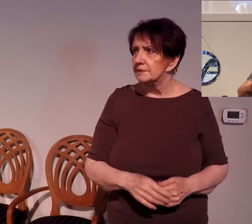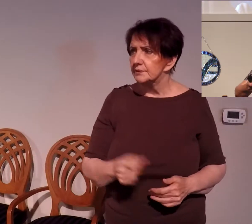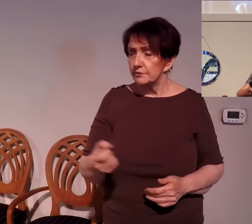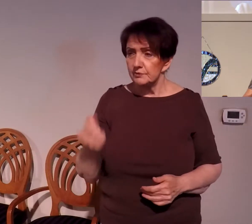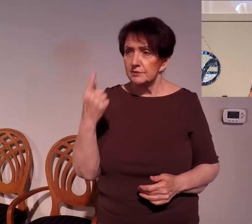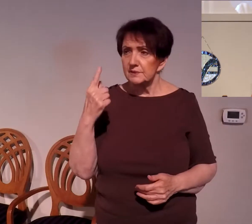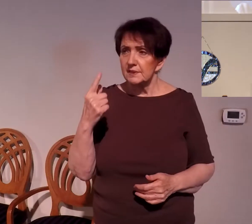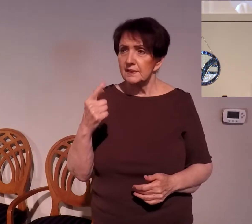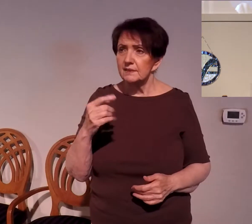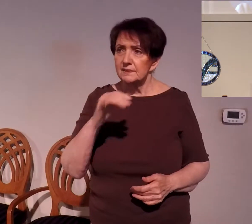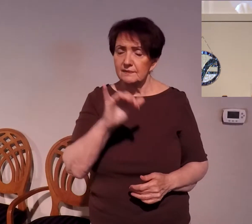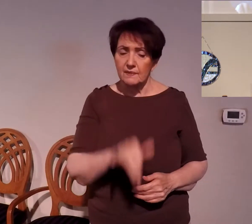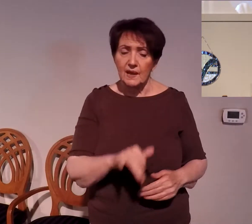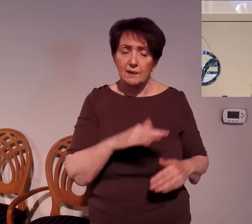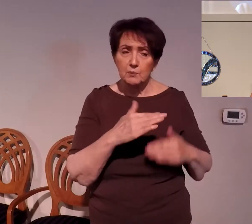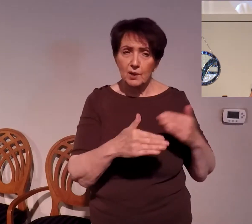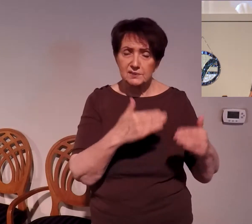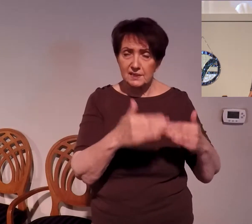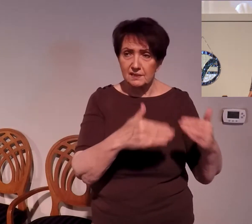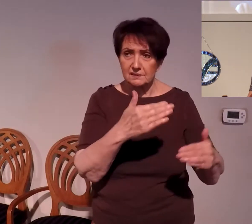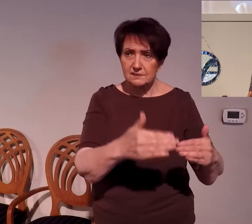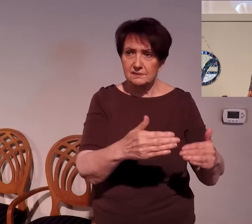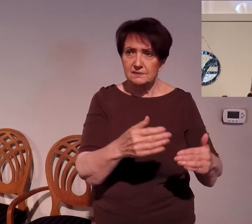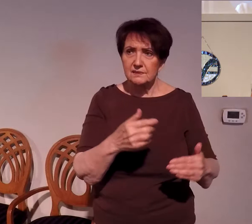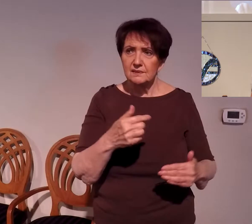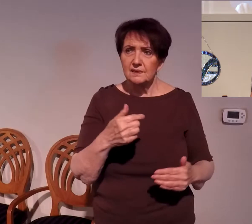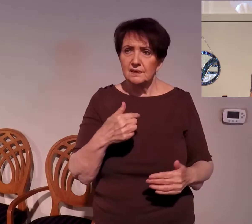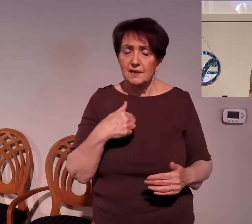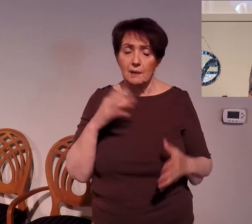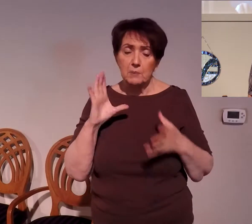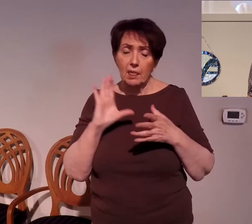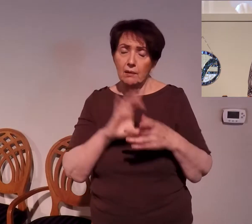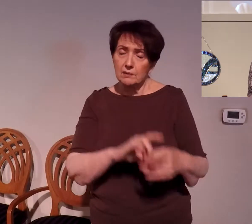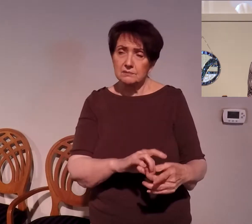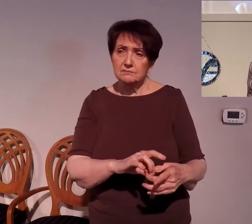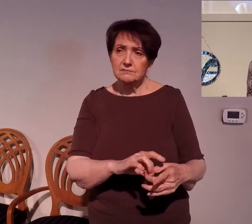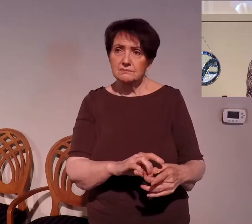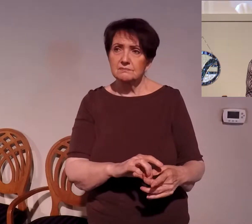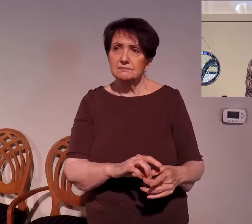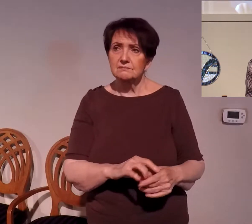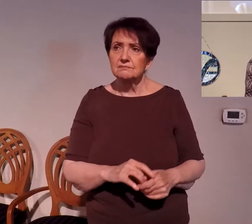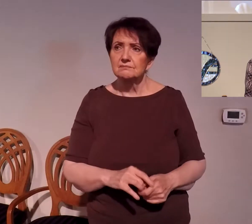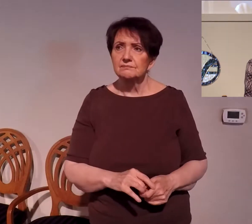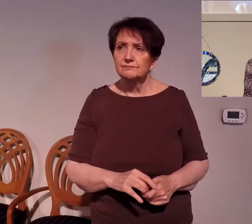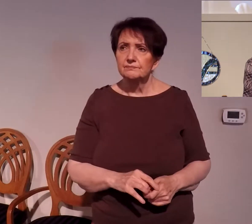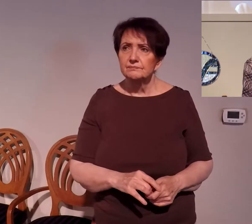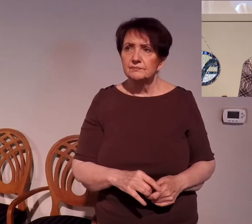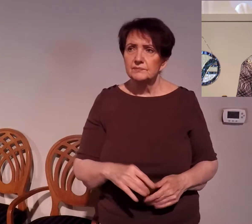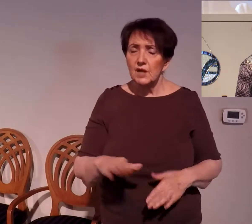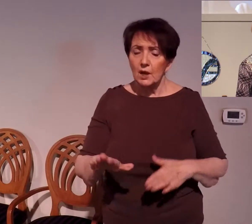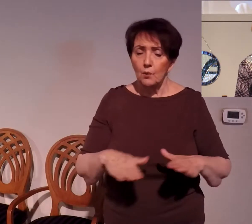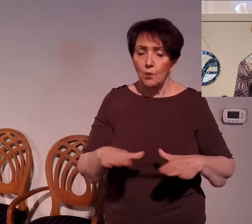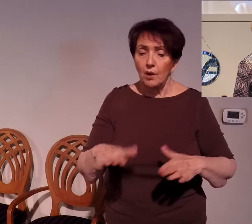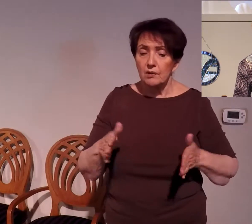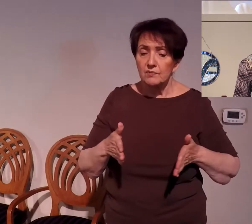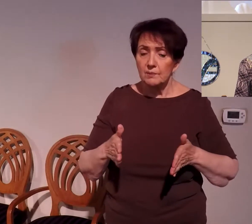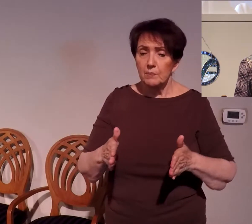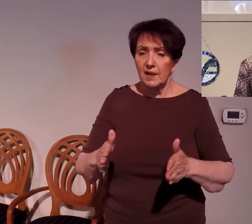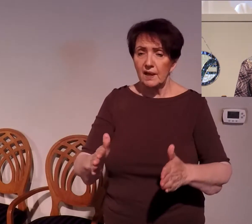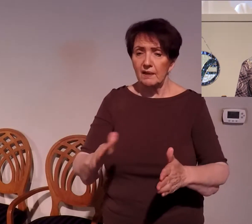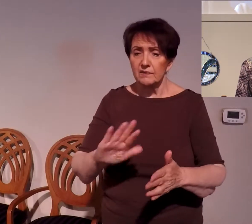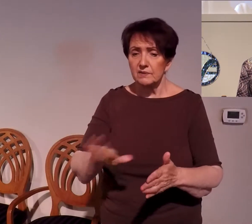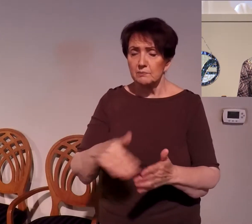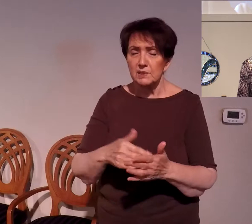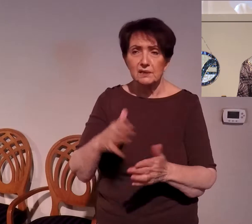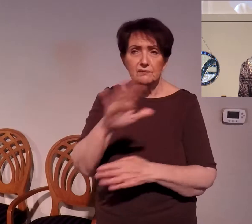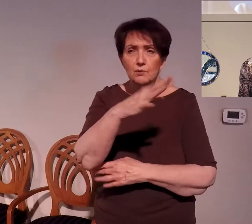that process, I belong. I walk down a path in the middle of the